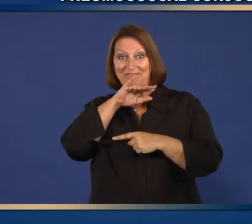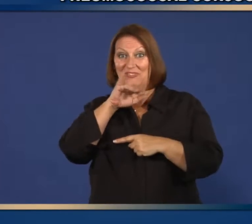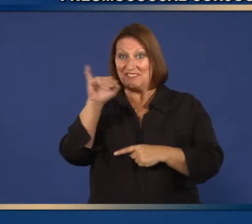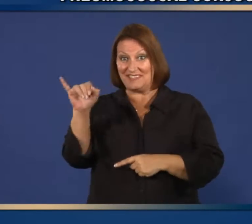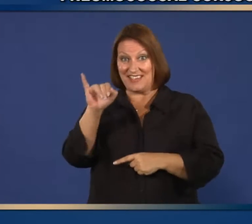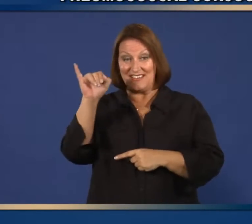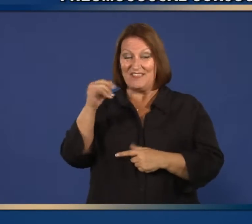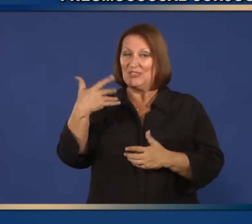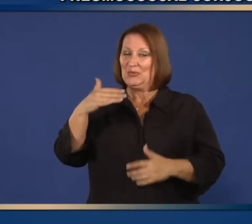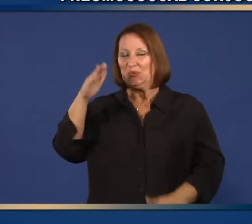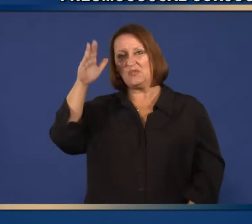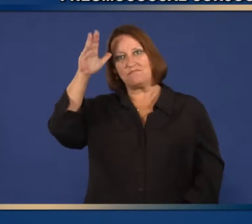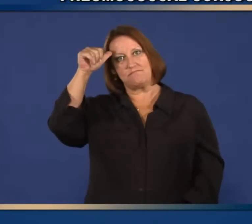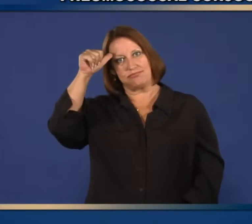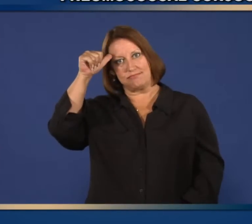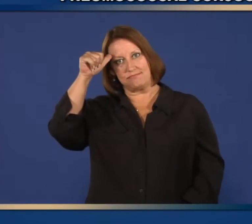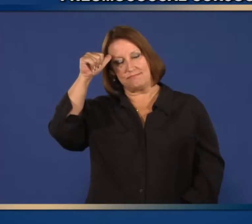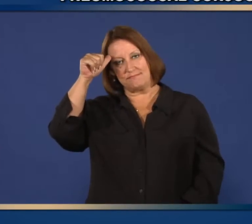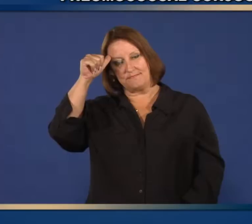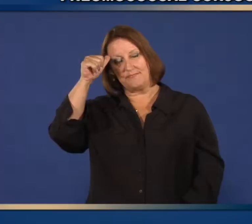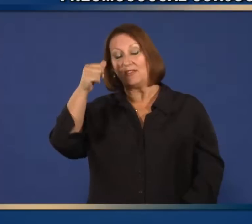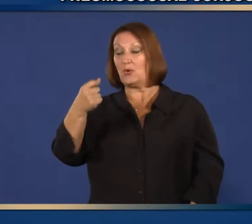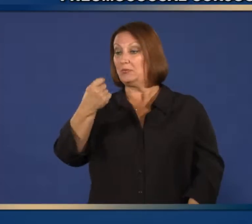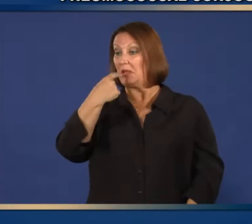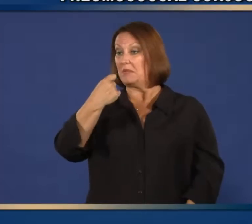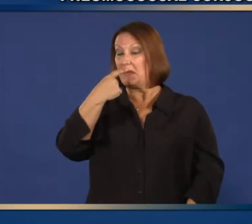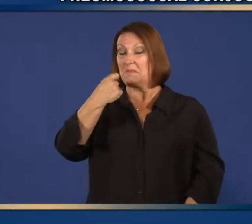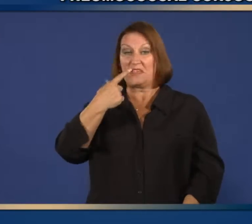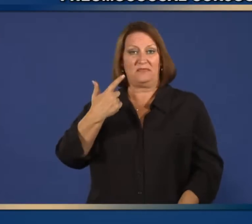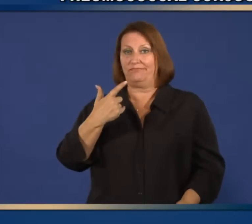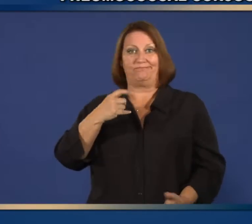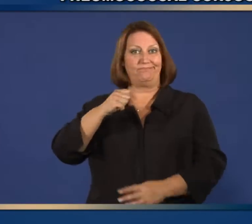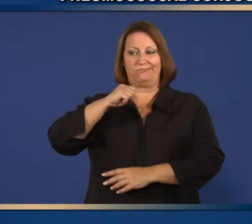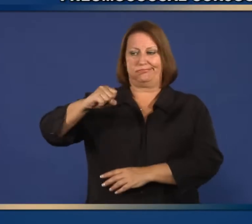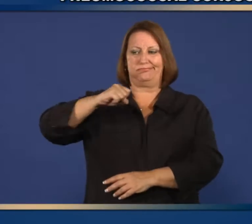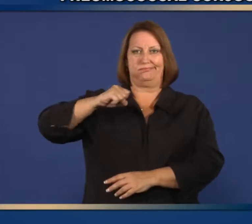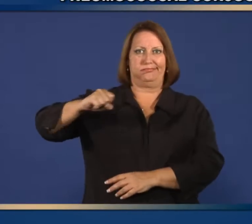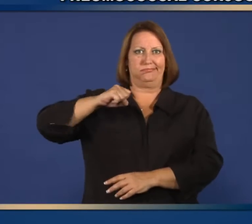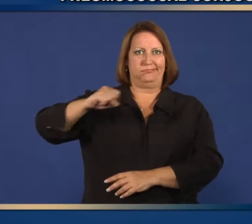become resistant to the drugs that are used to treat them.